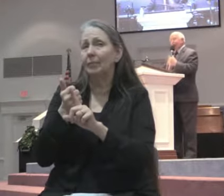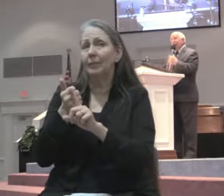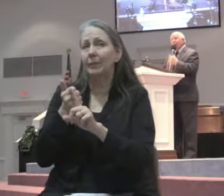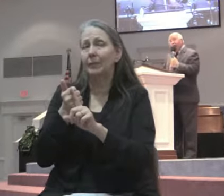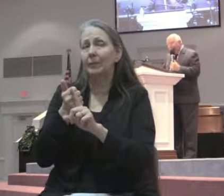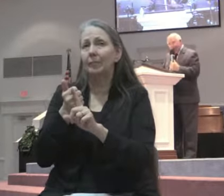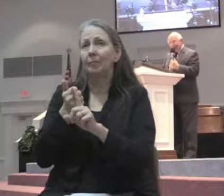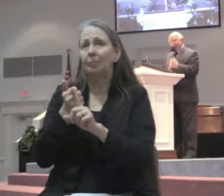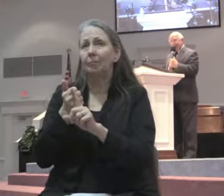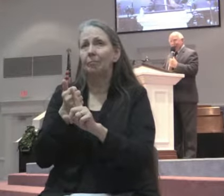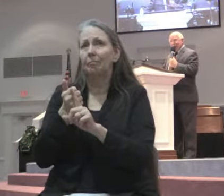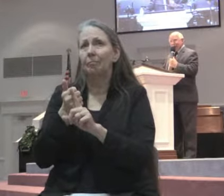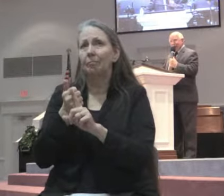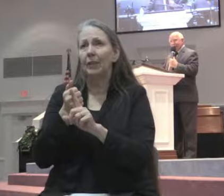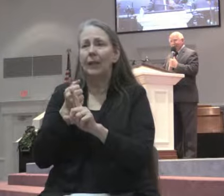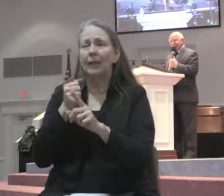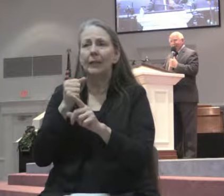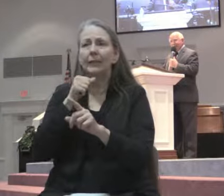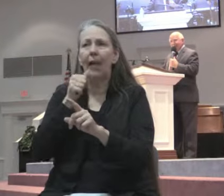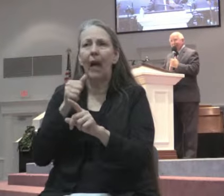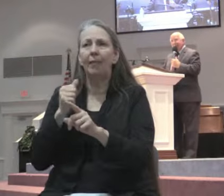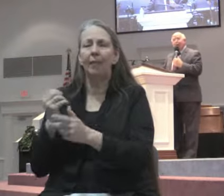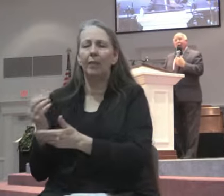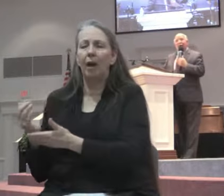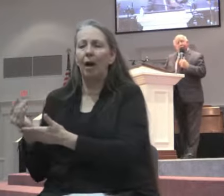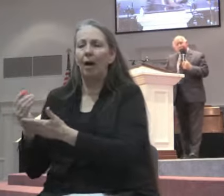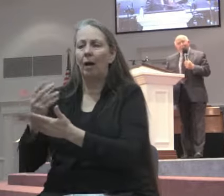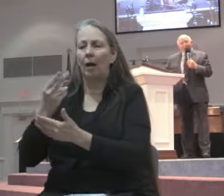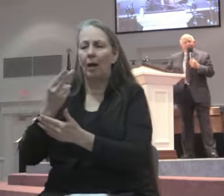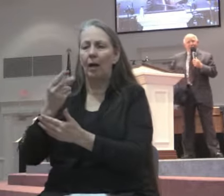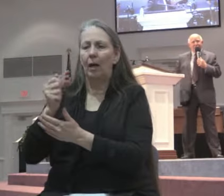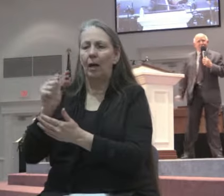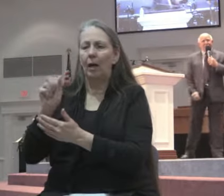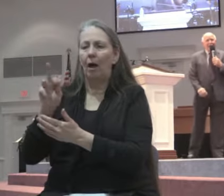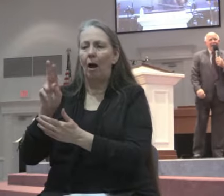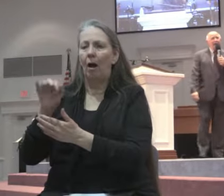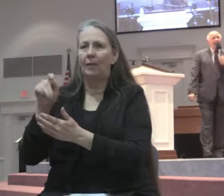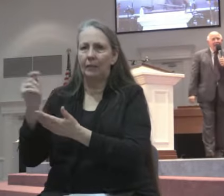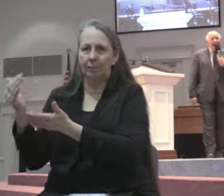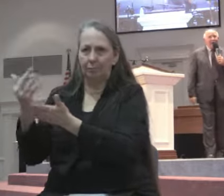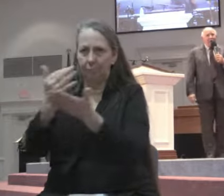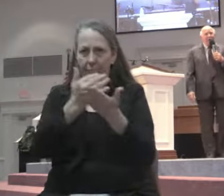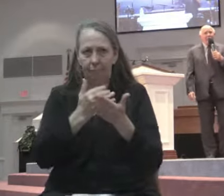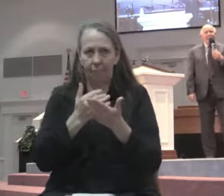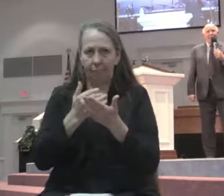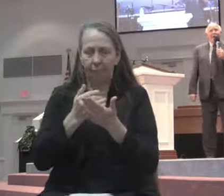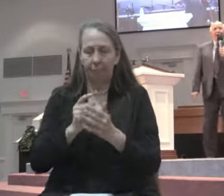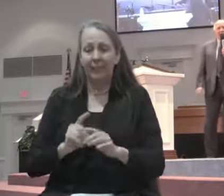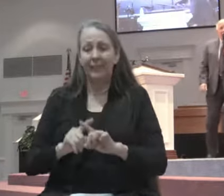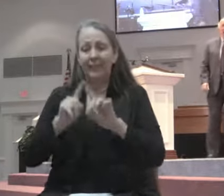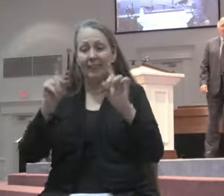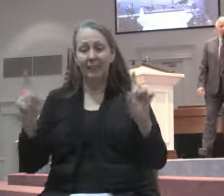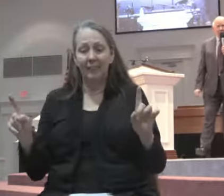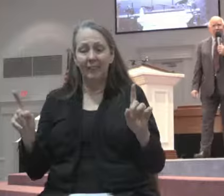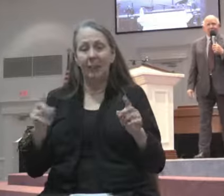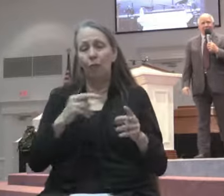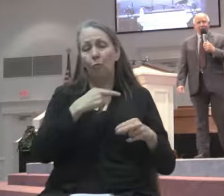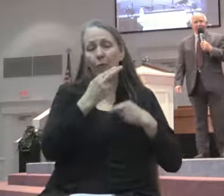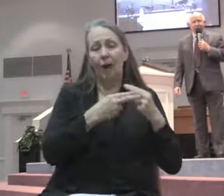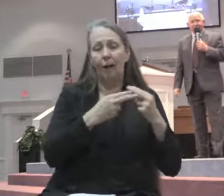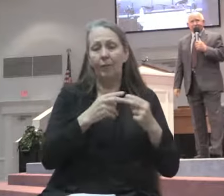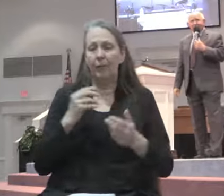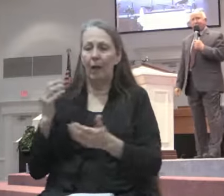not the harvest. There's a difference in revival and the